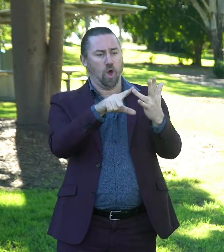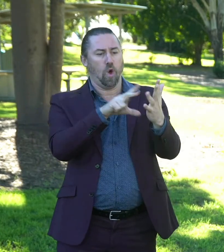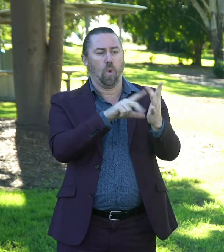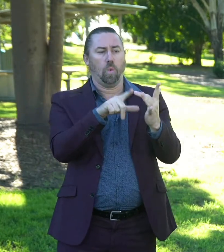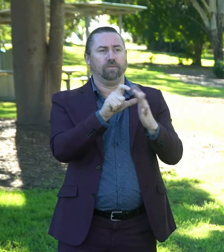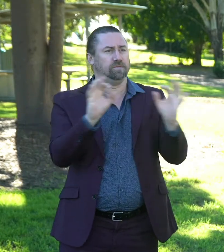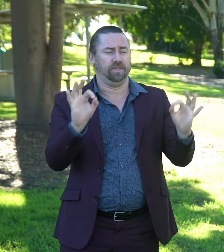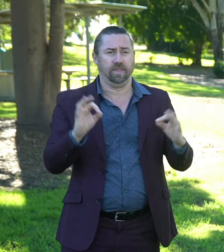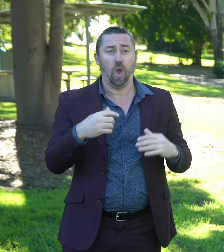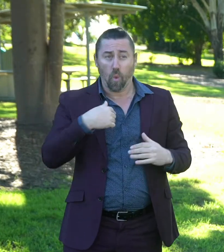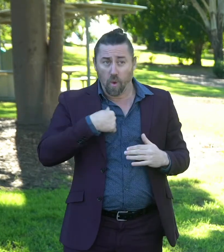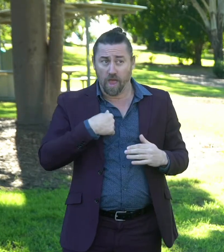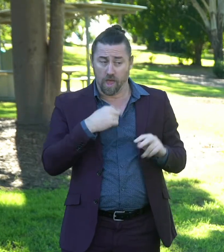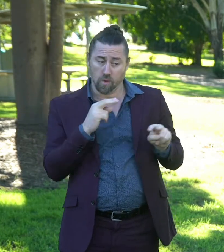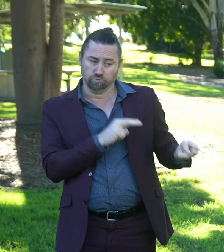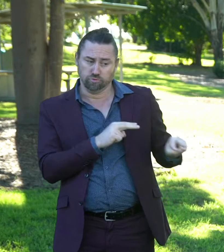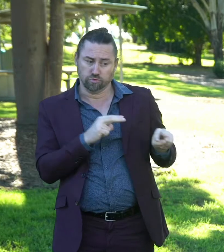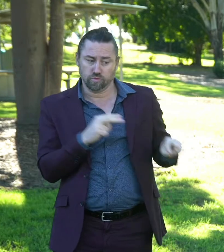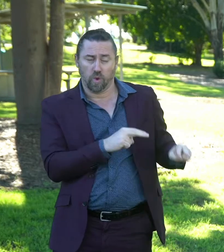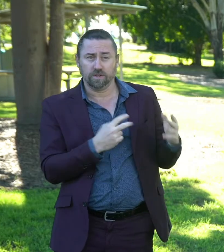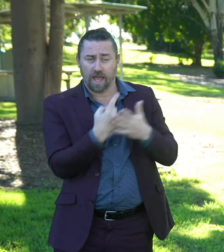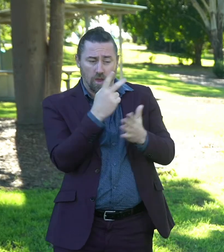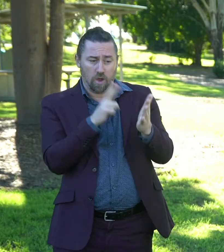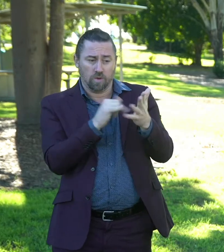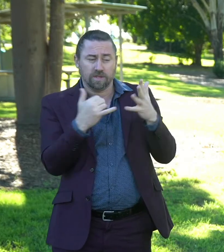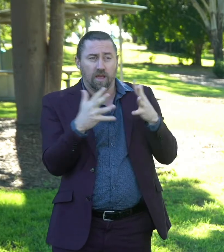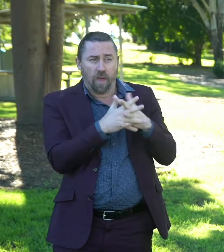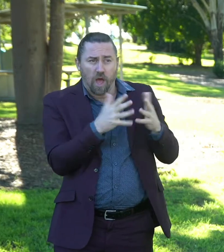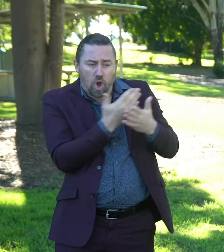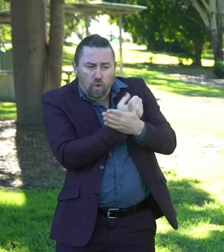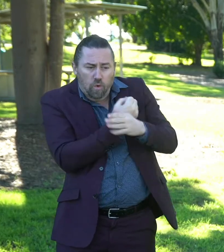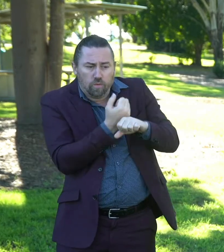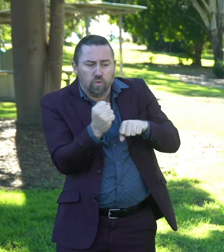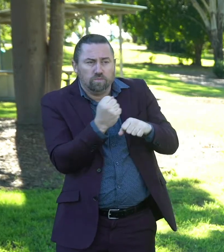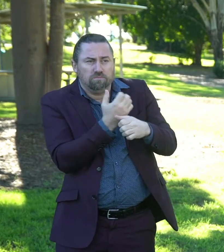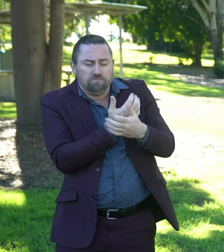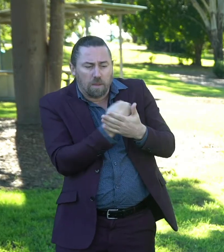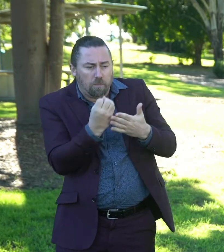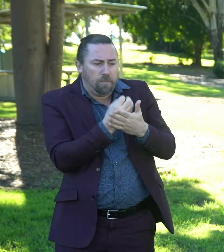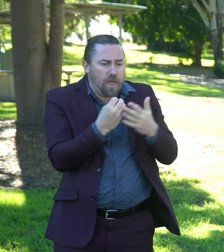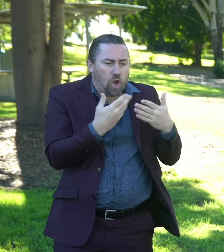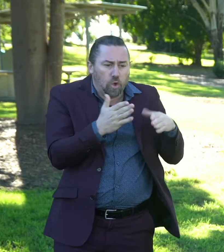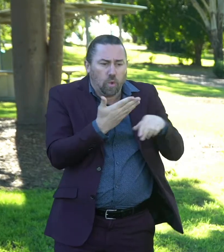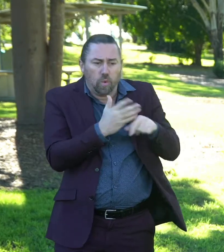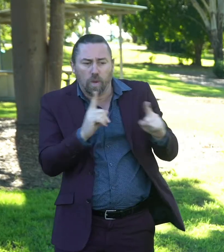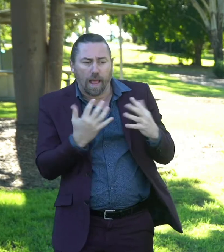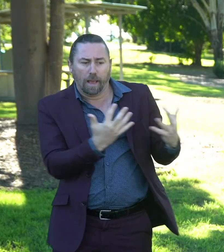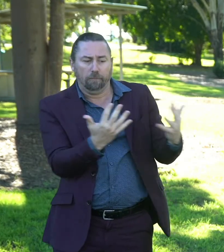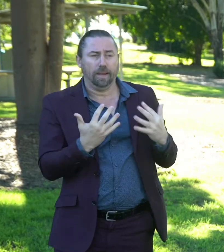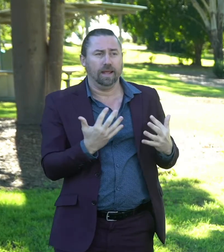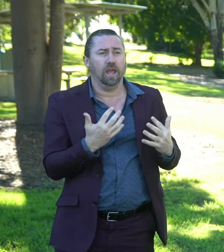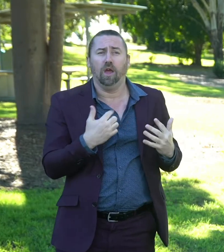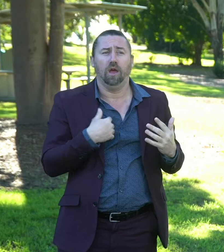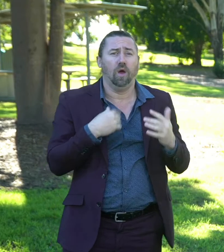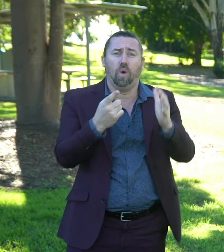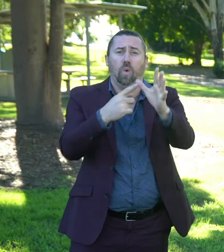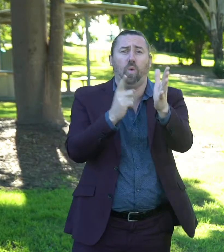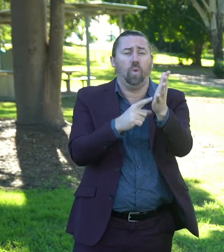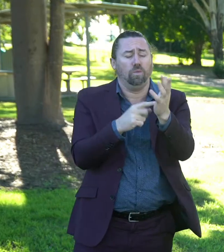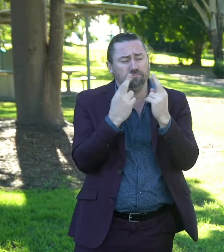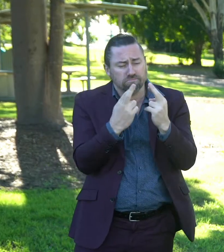very closely the developments in New South Wales. And I do wish everybody in New South Wales all the